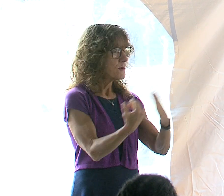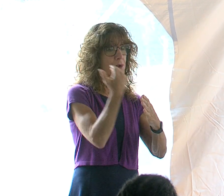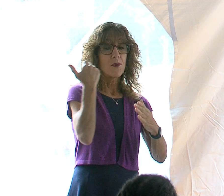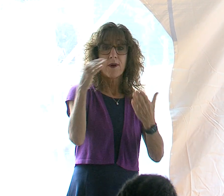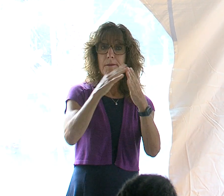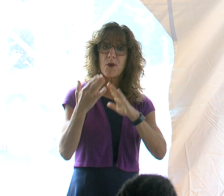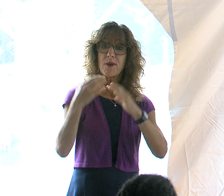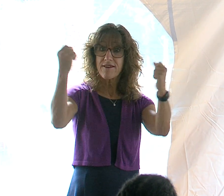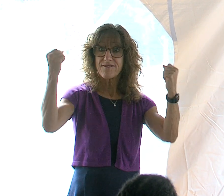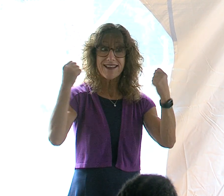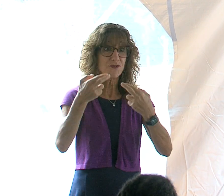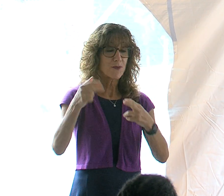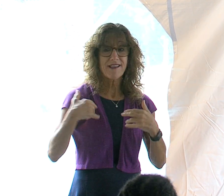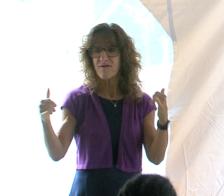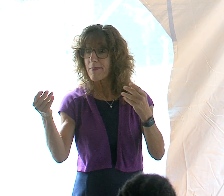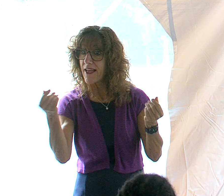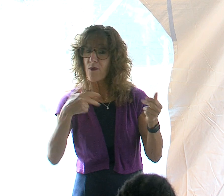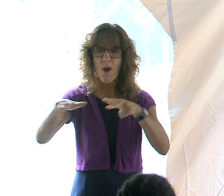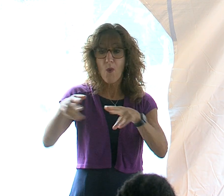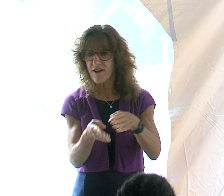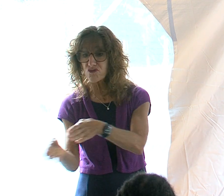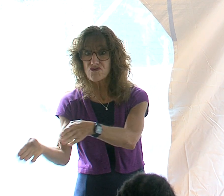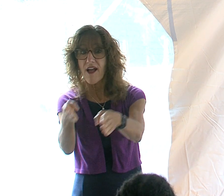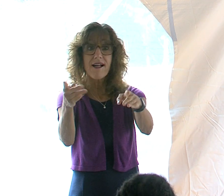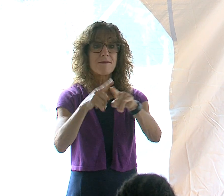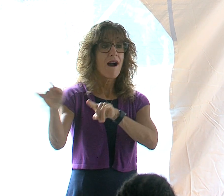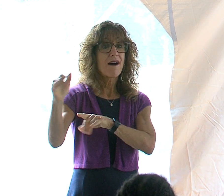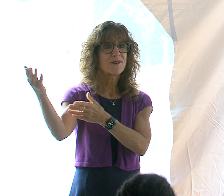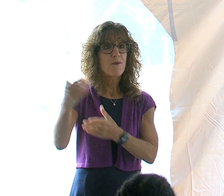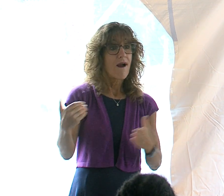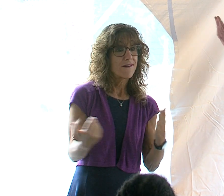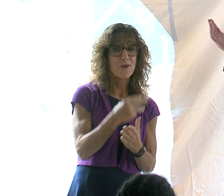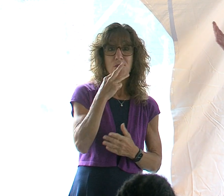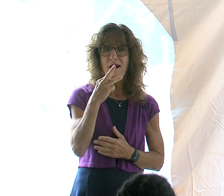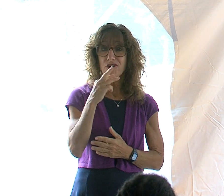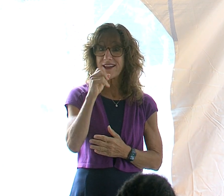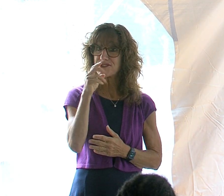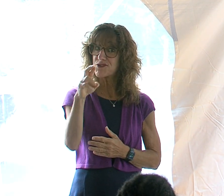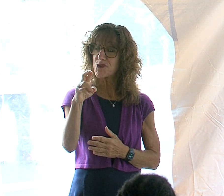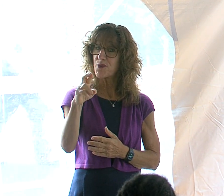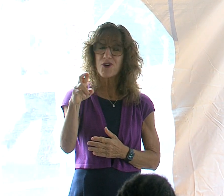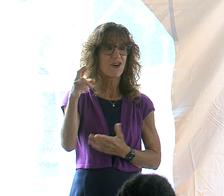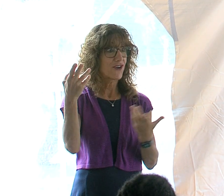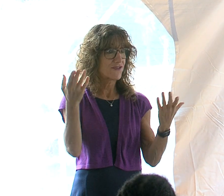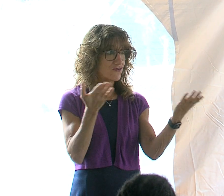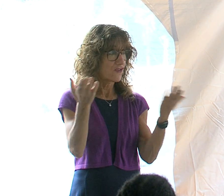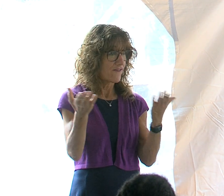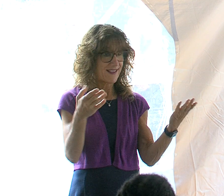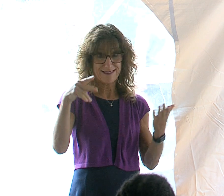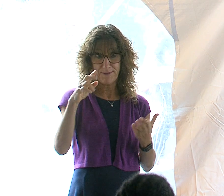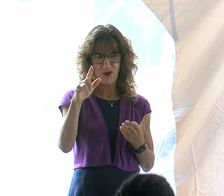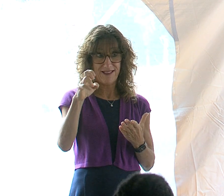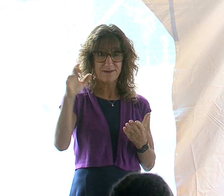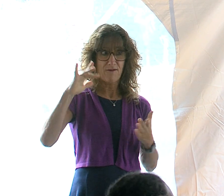we have a playground and a walking trail, but we also brought new water and sewer service all the way up Peerless Avenue. This site was